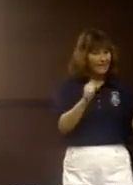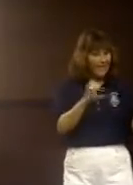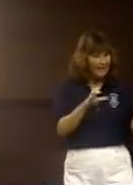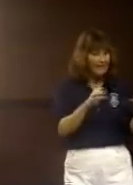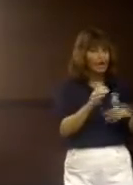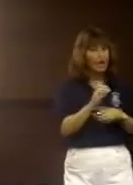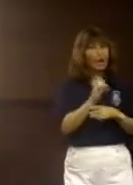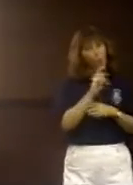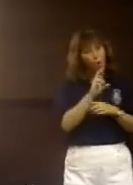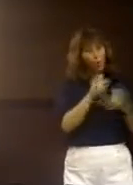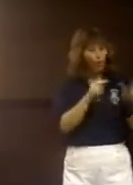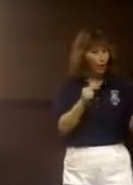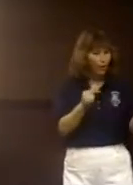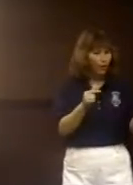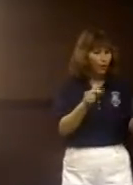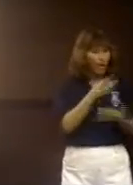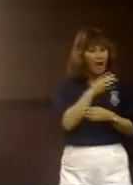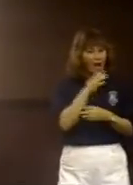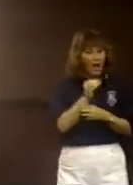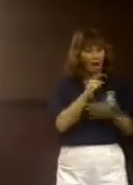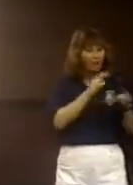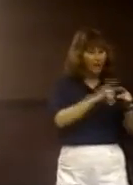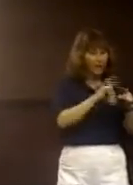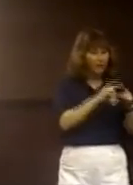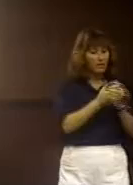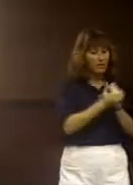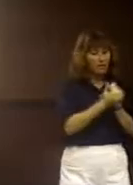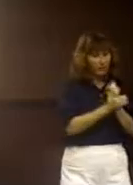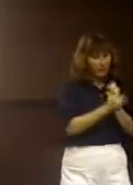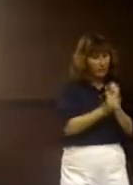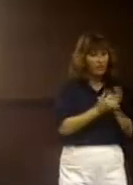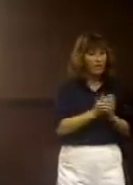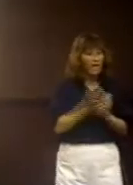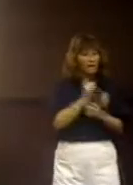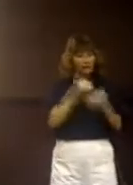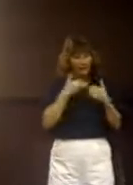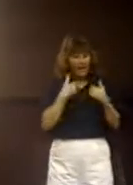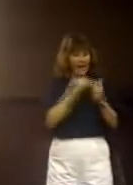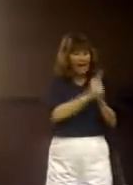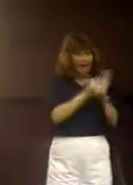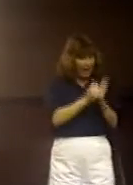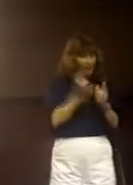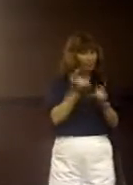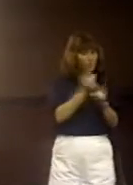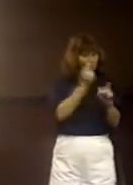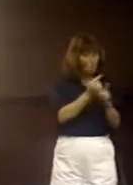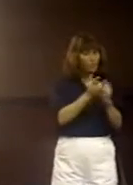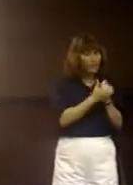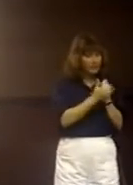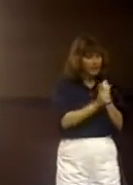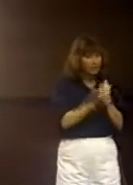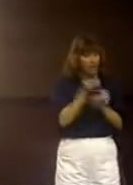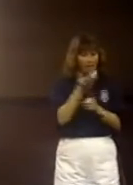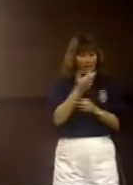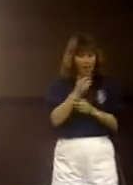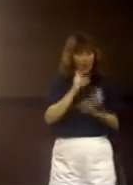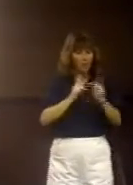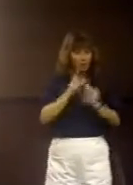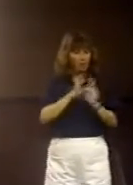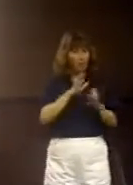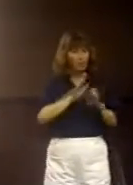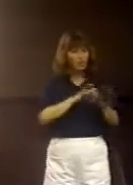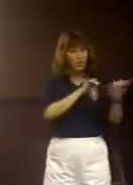syntactic or grammar and vocabulary skills. They had age-appropriate skills. Their performance